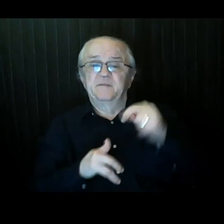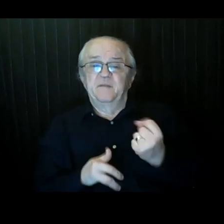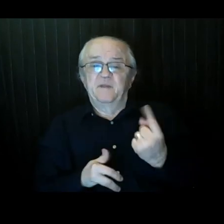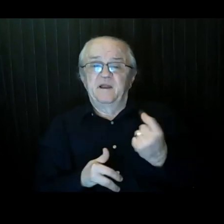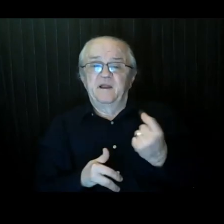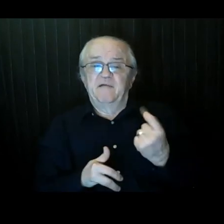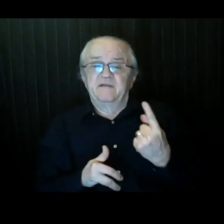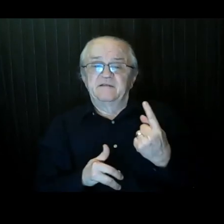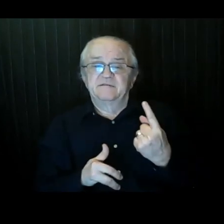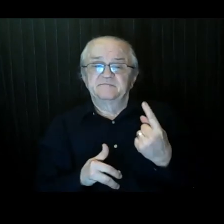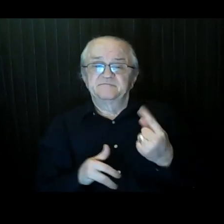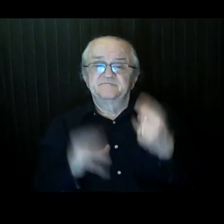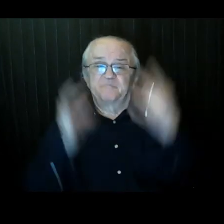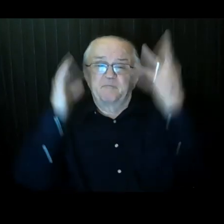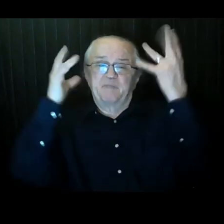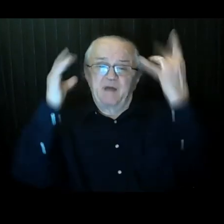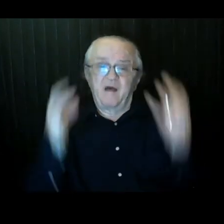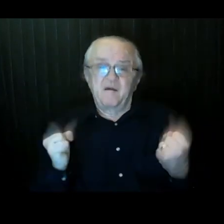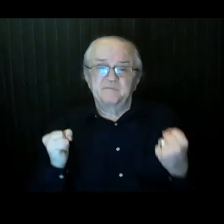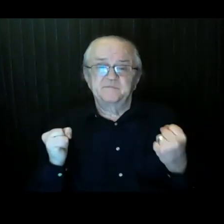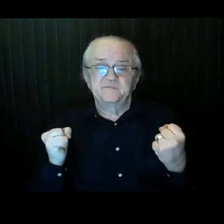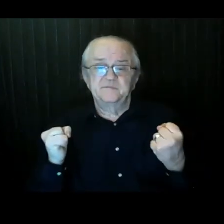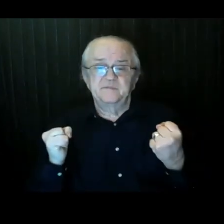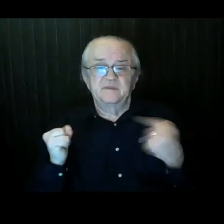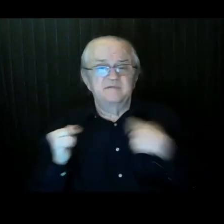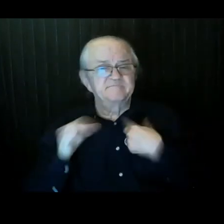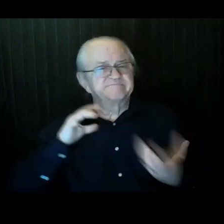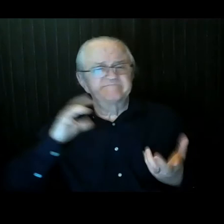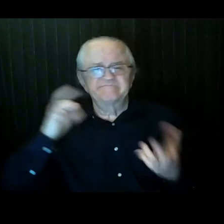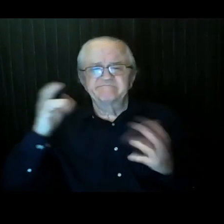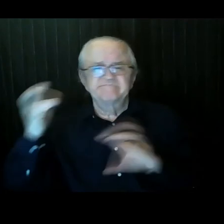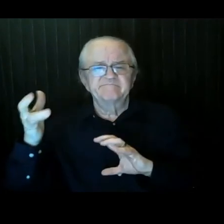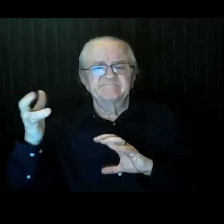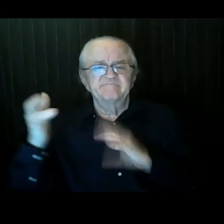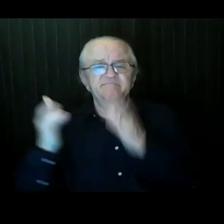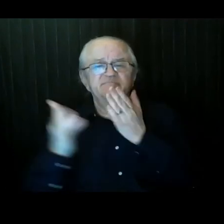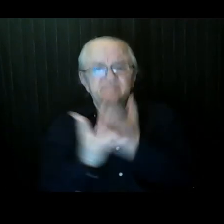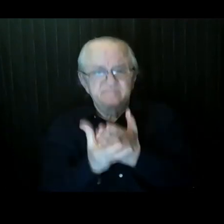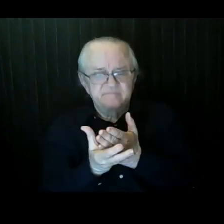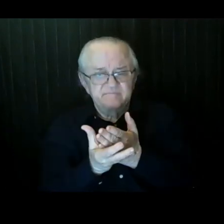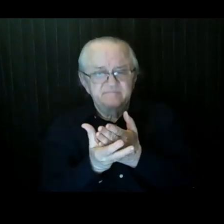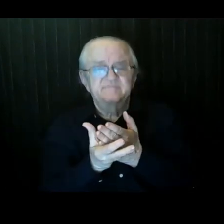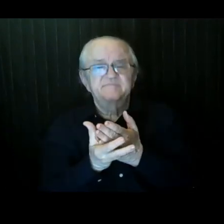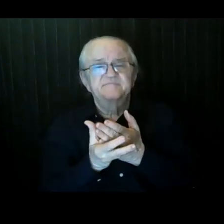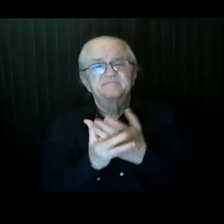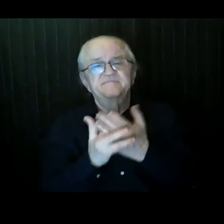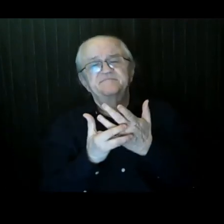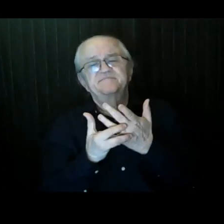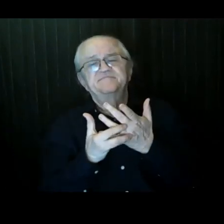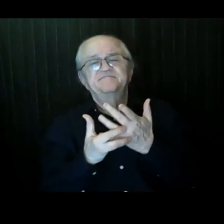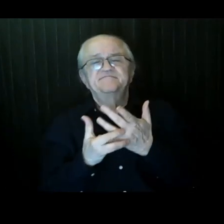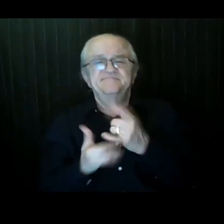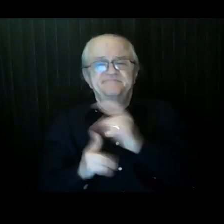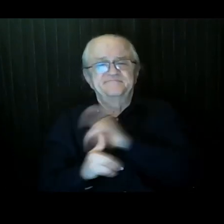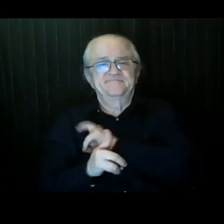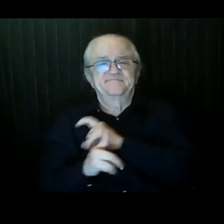I came up on the other side, I kid you not, I was lost. I came up and I stopped at the customs, and there's everybody in the line. I could see a whole line of